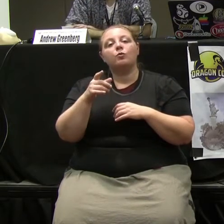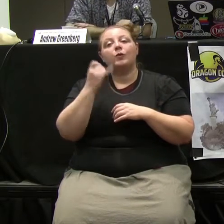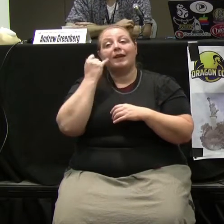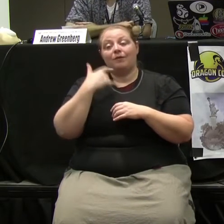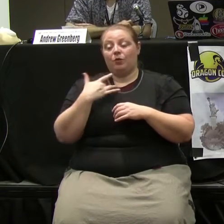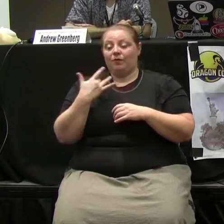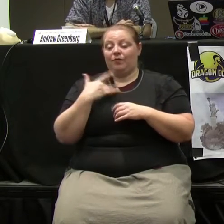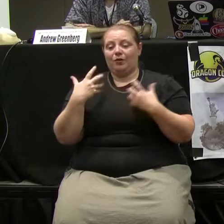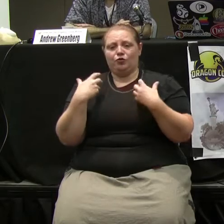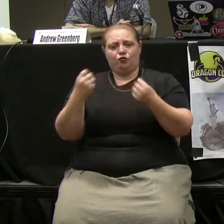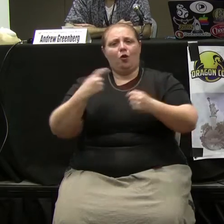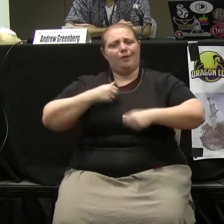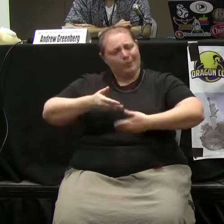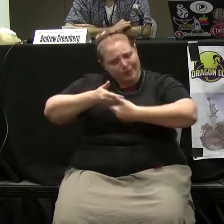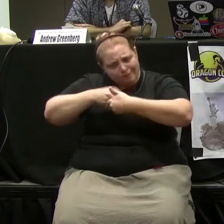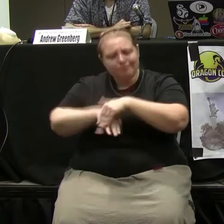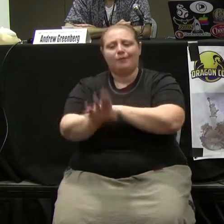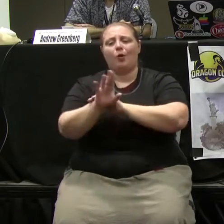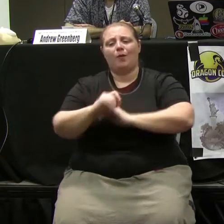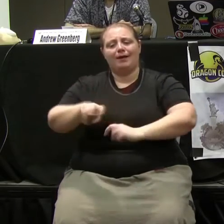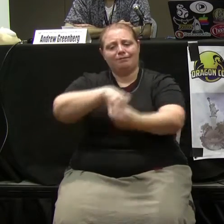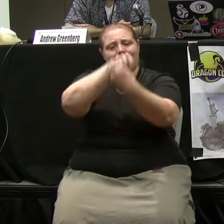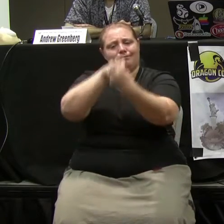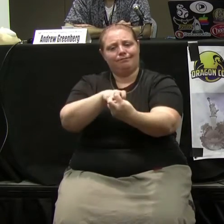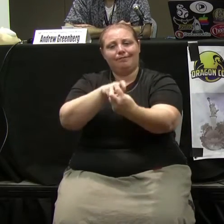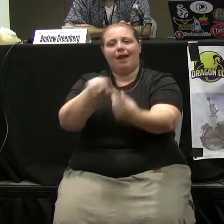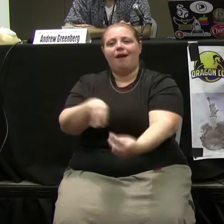feel strong walking in and having a sit-down meeting and staring